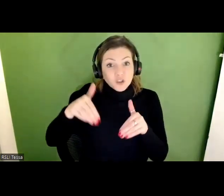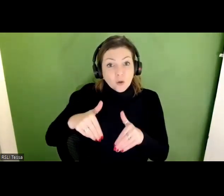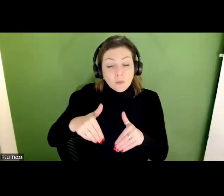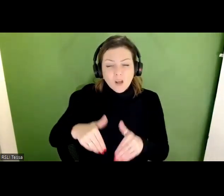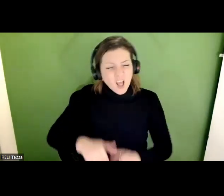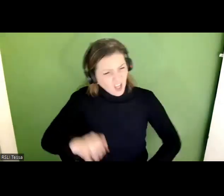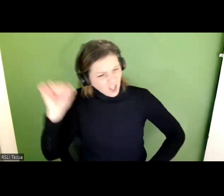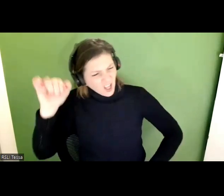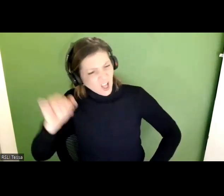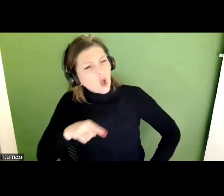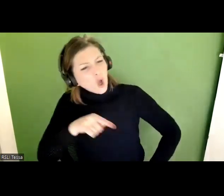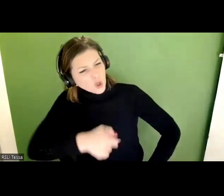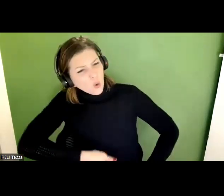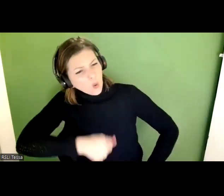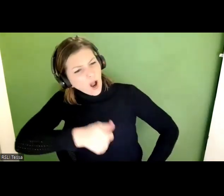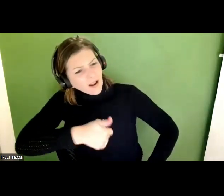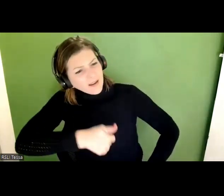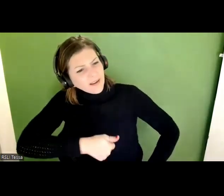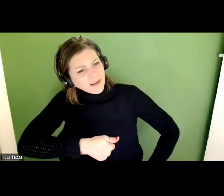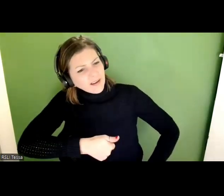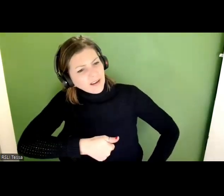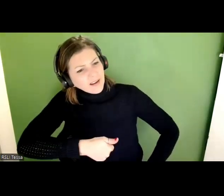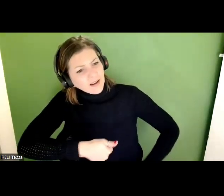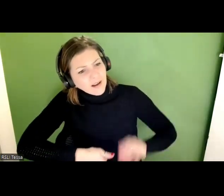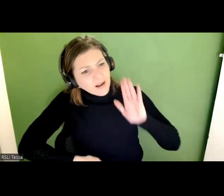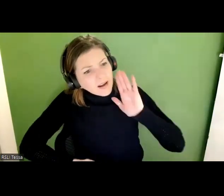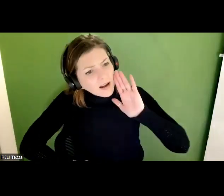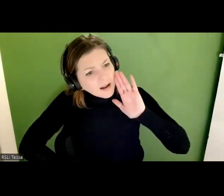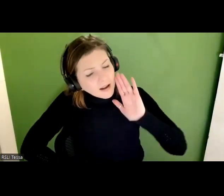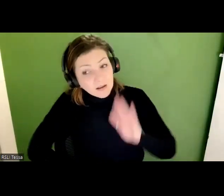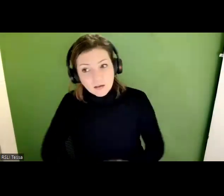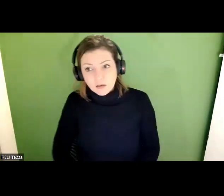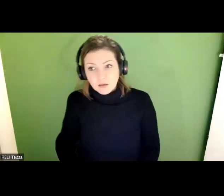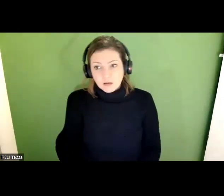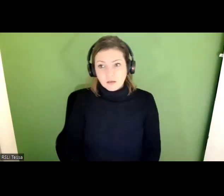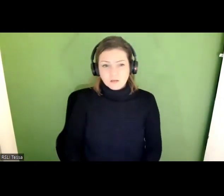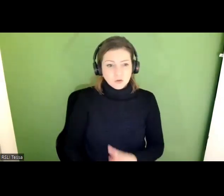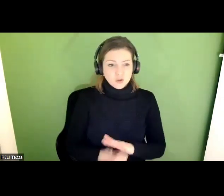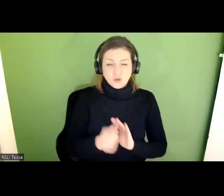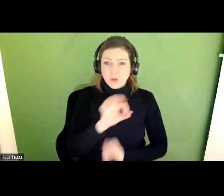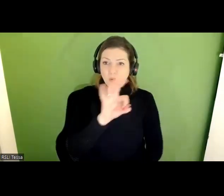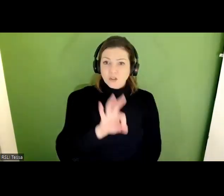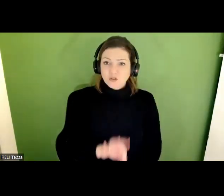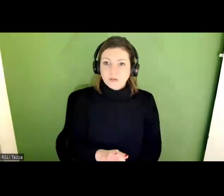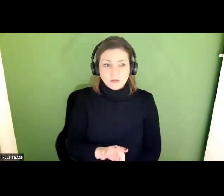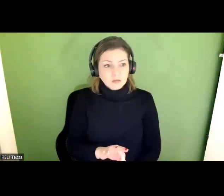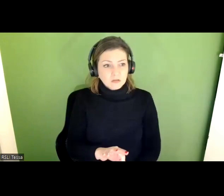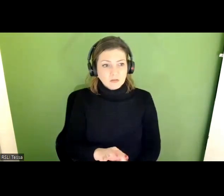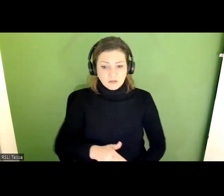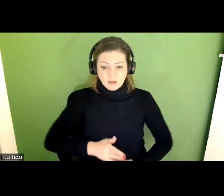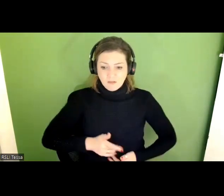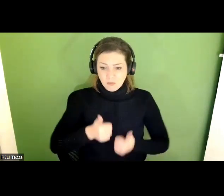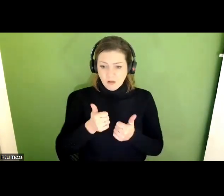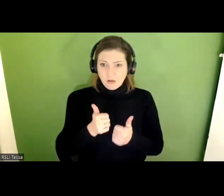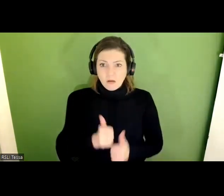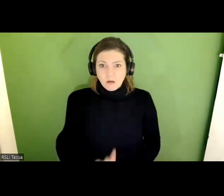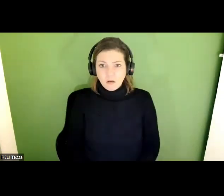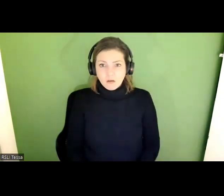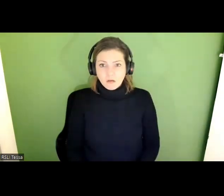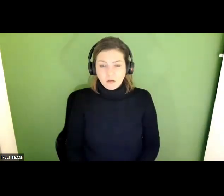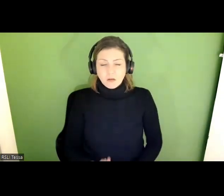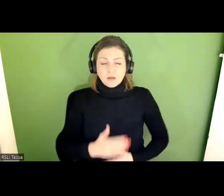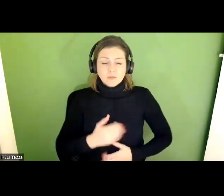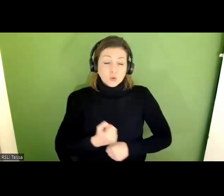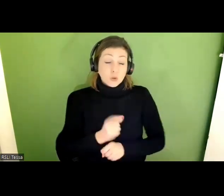mate?" What a stupid question. Of course I'm all right. Never felt better, as I'm doing what I love.